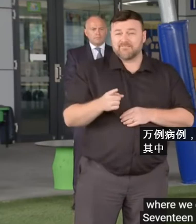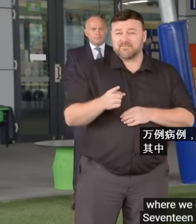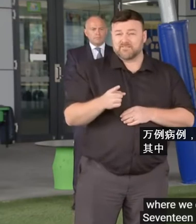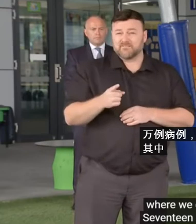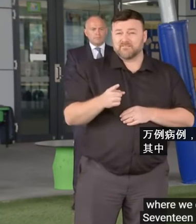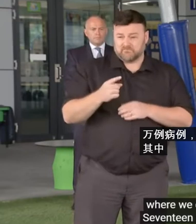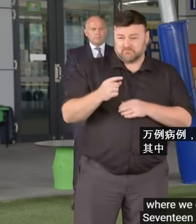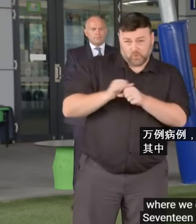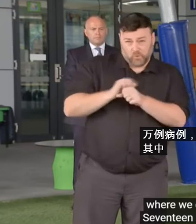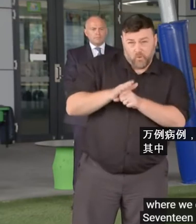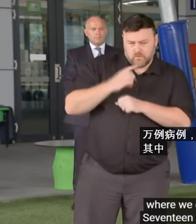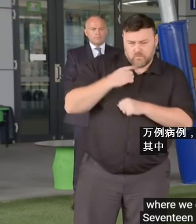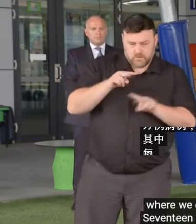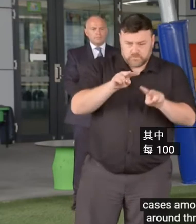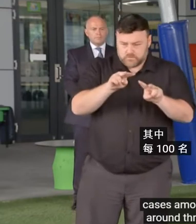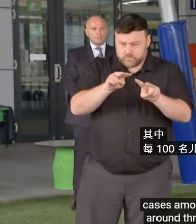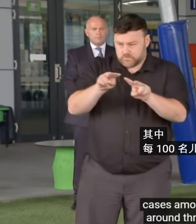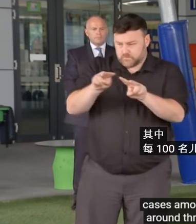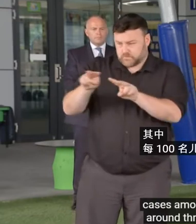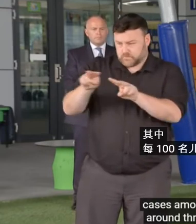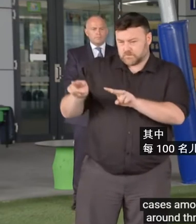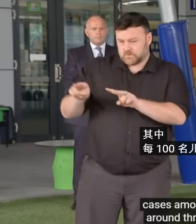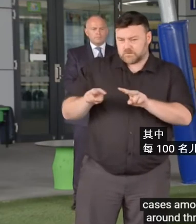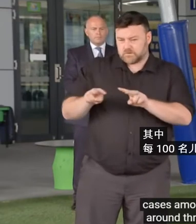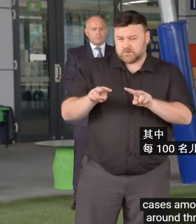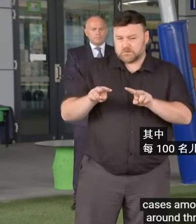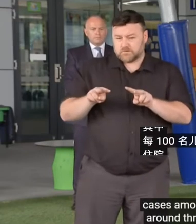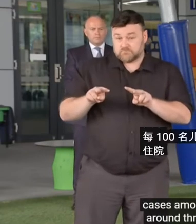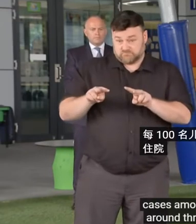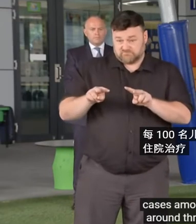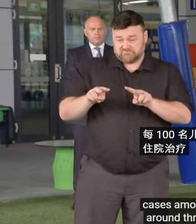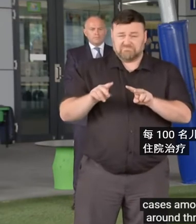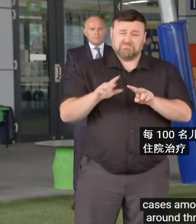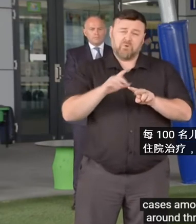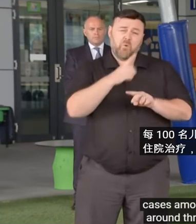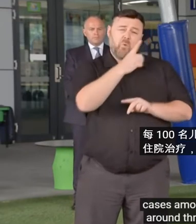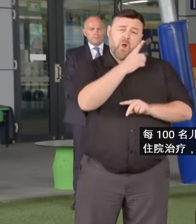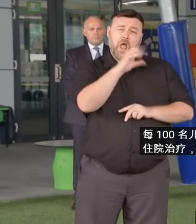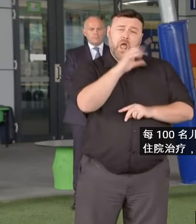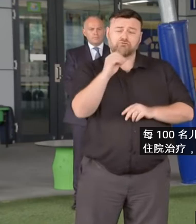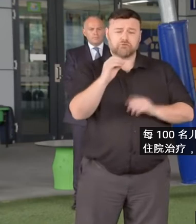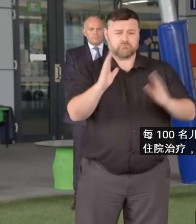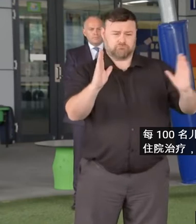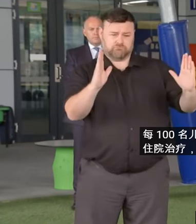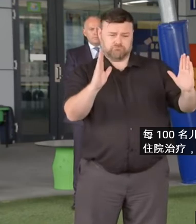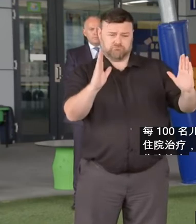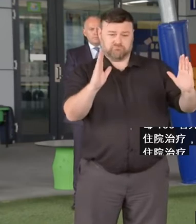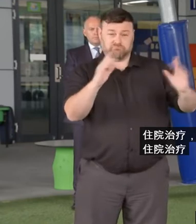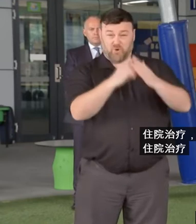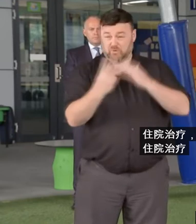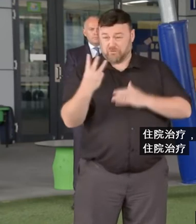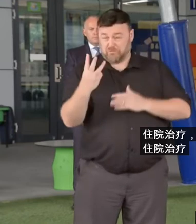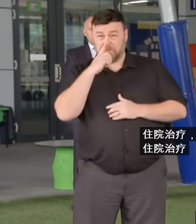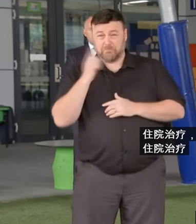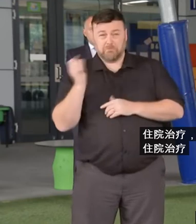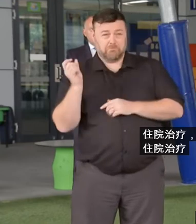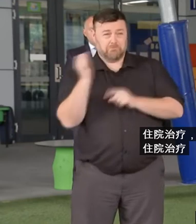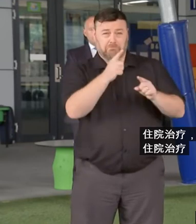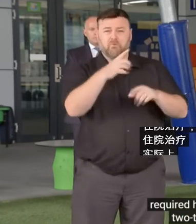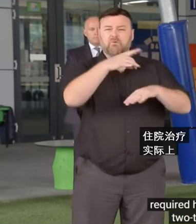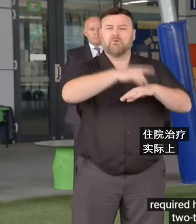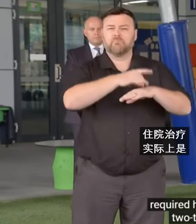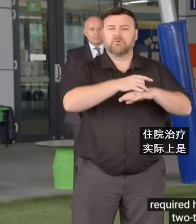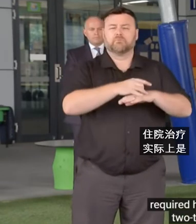cases, only around 3 out of every 100 children required hospitalisation, and 2/3 of those